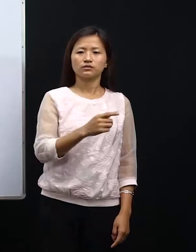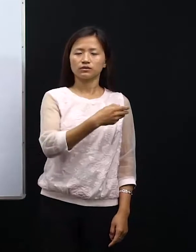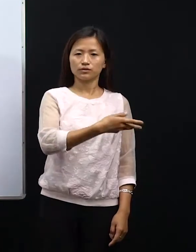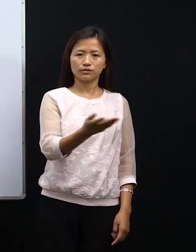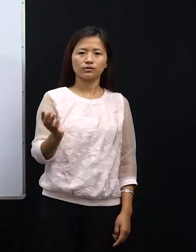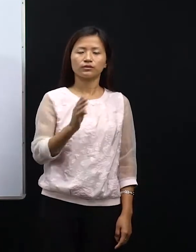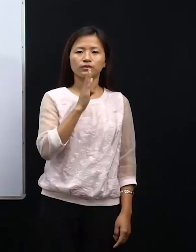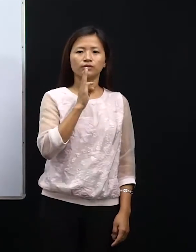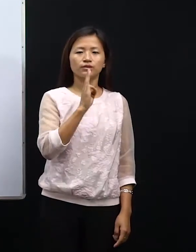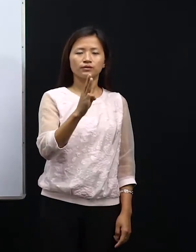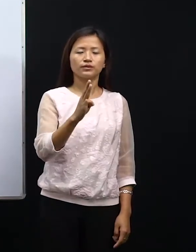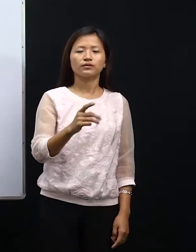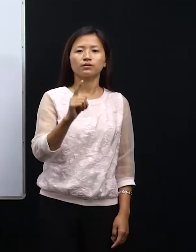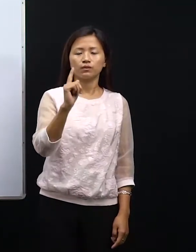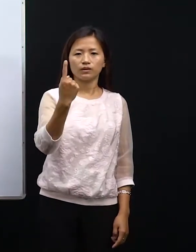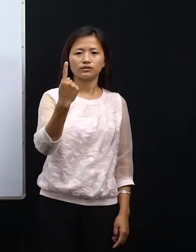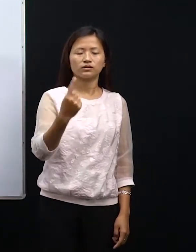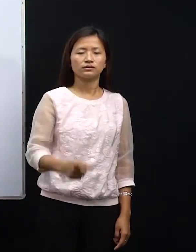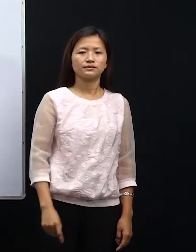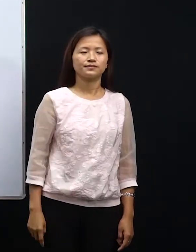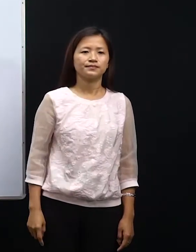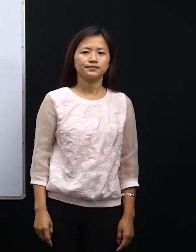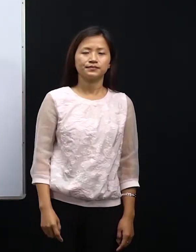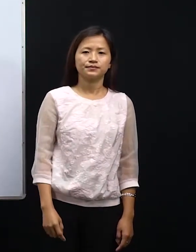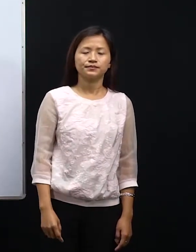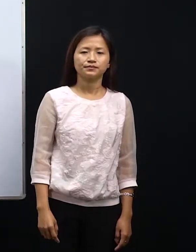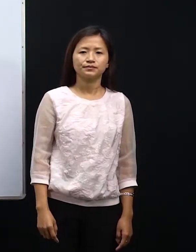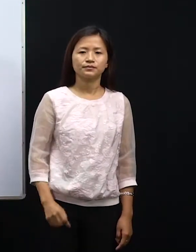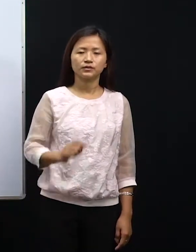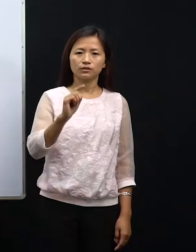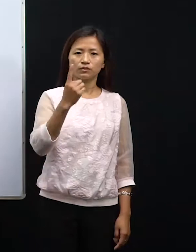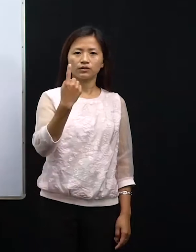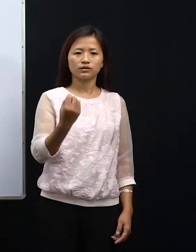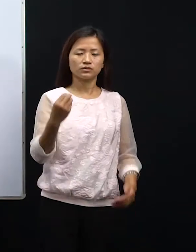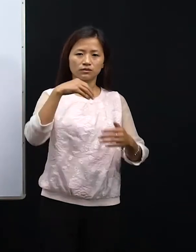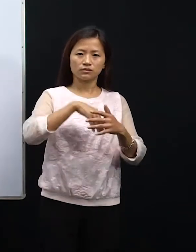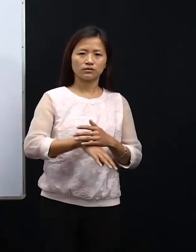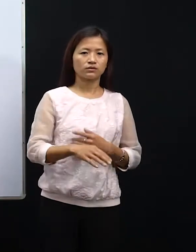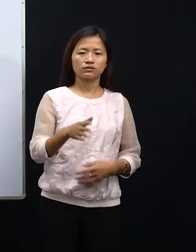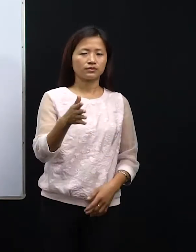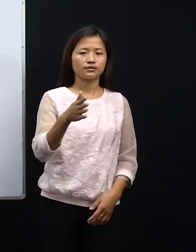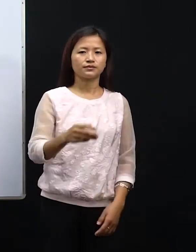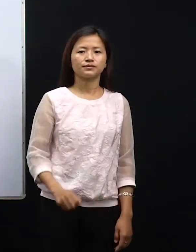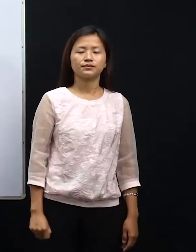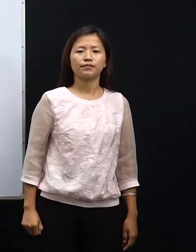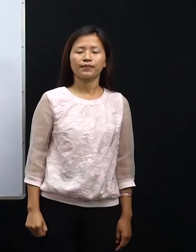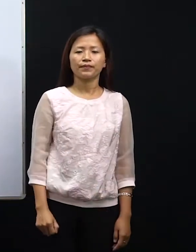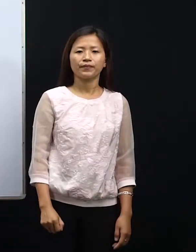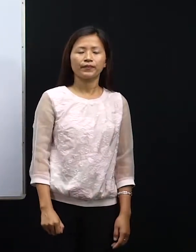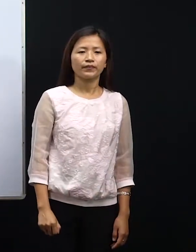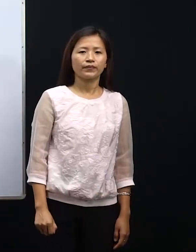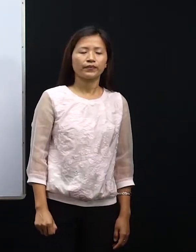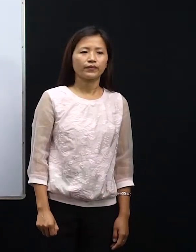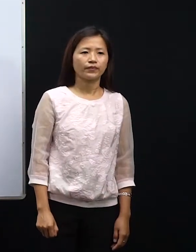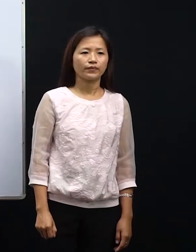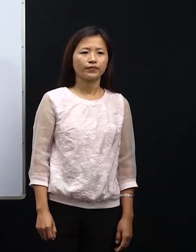Okay? So your coefficients are 1, 1. Right? This one is not included here. Mind it, this one is not